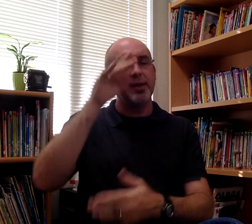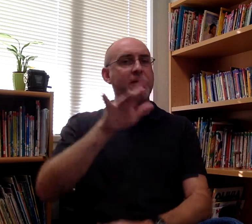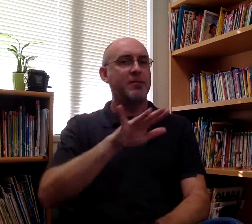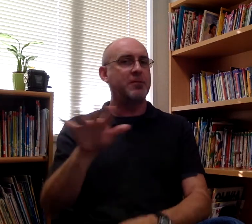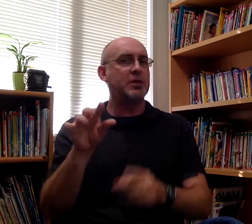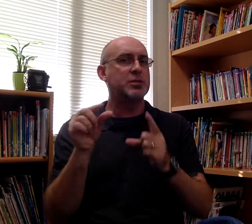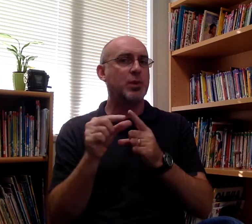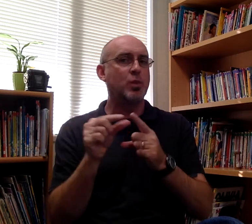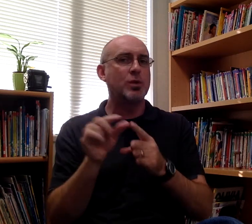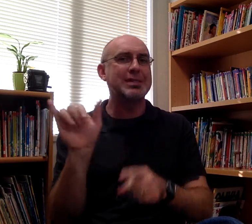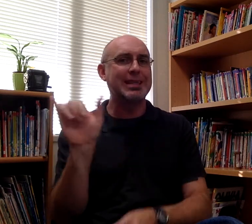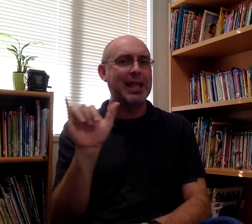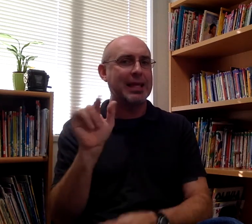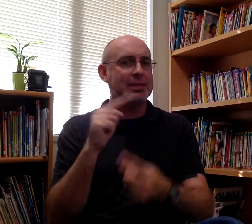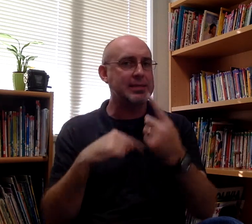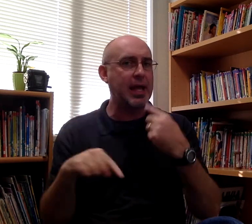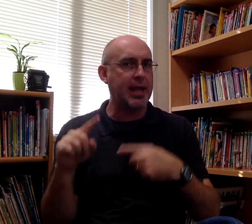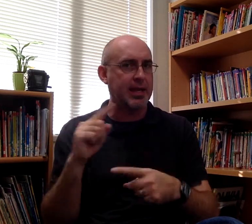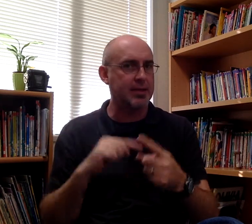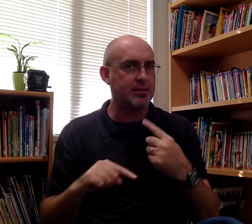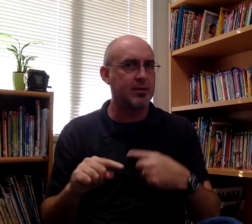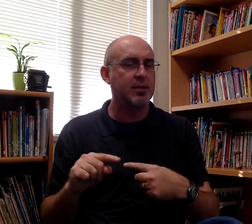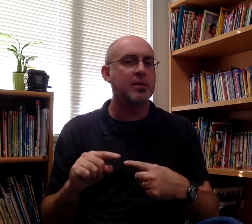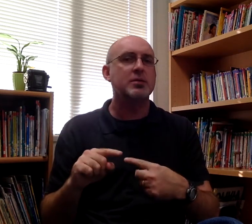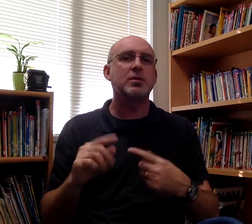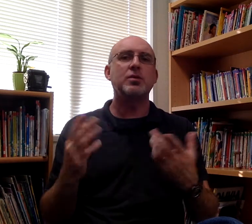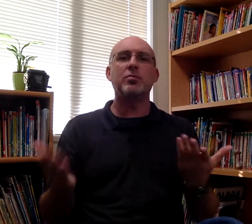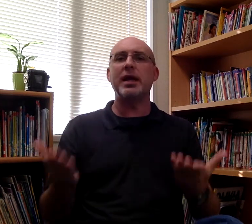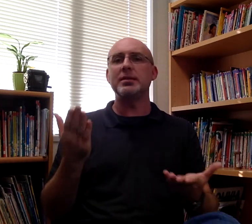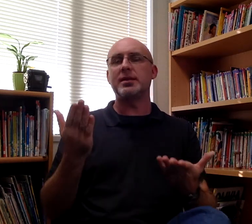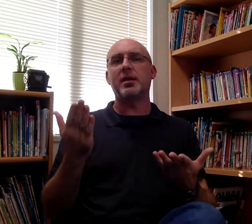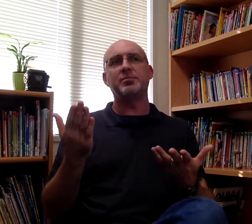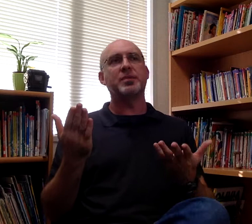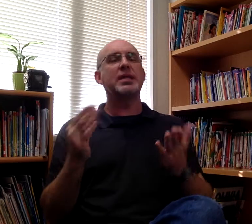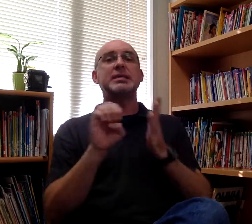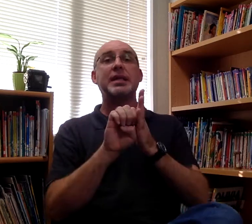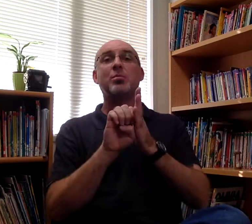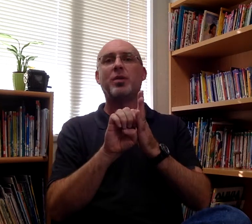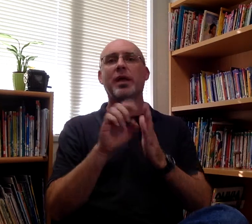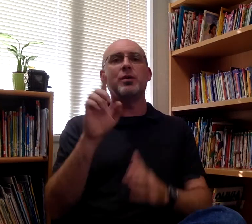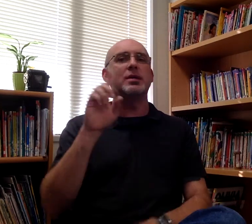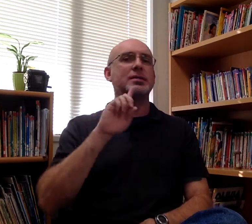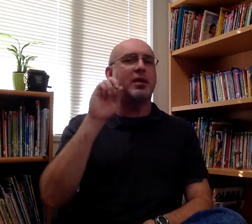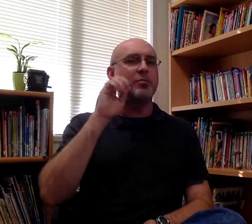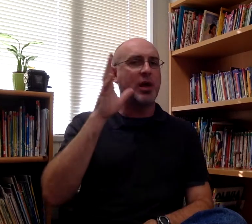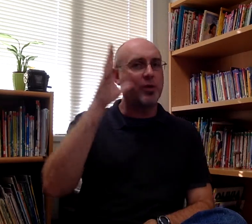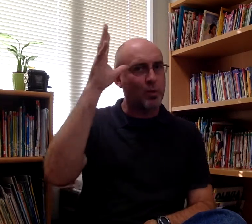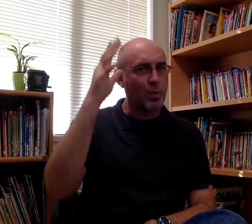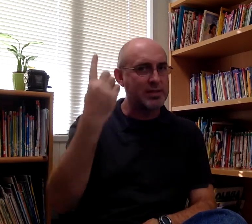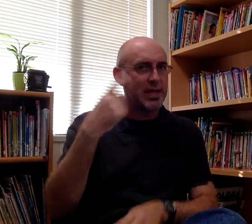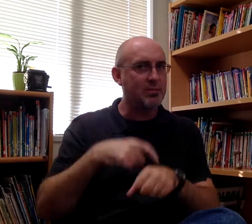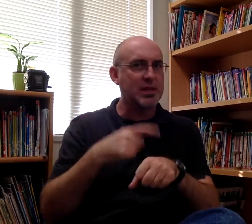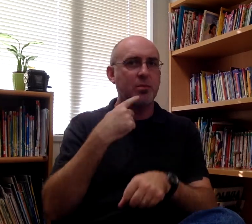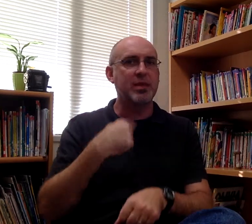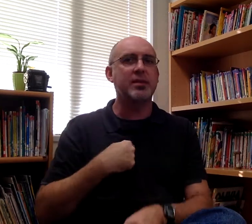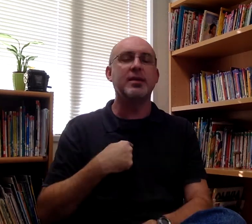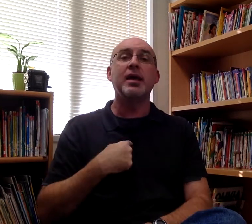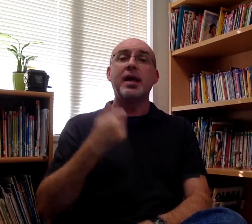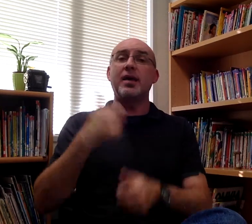the fingerspelled words like a sign. So you might, an example, I heard a deaf parent one time tell me that every